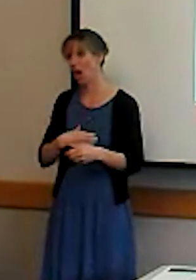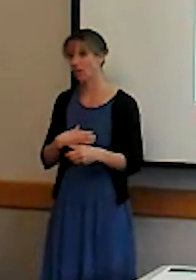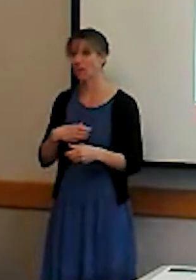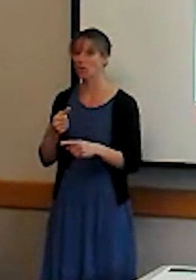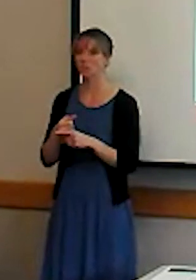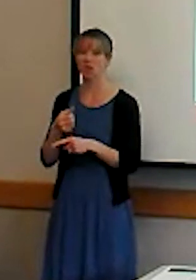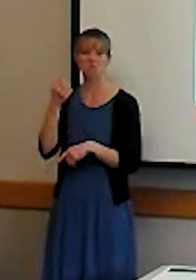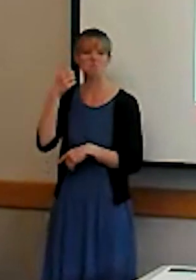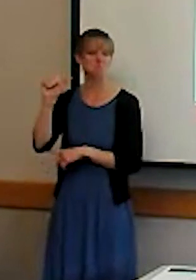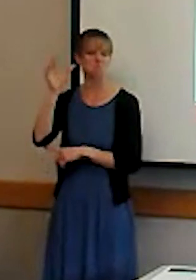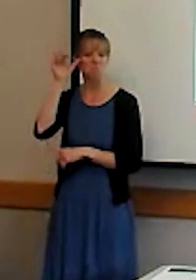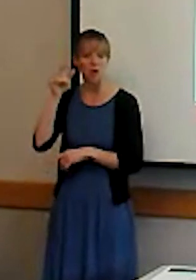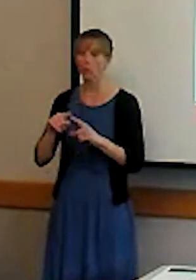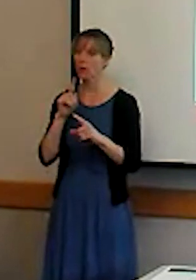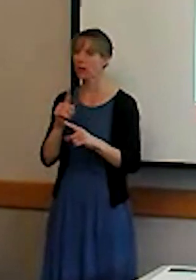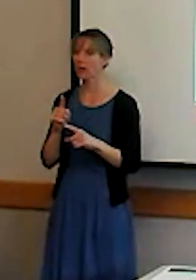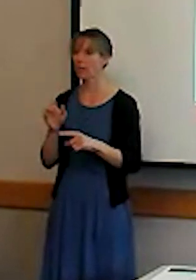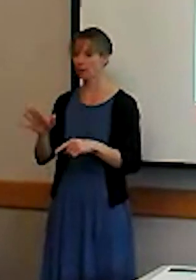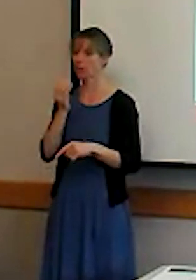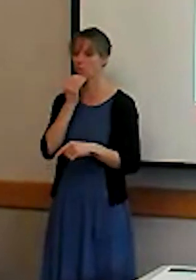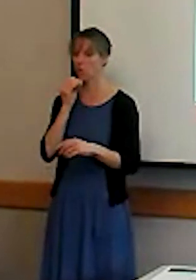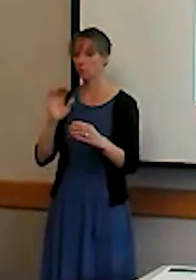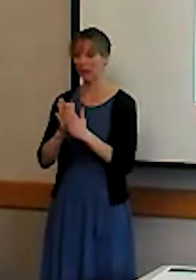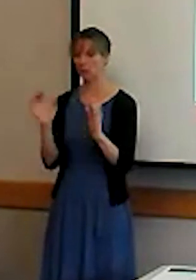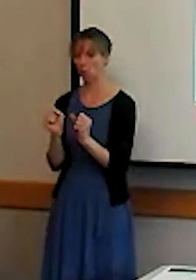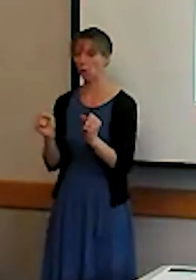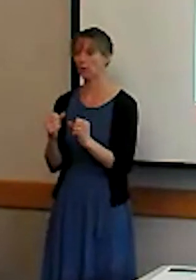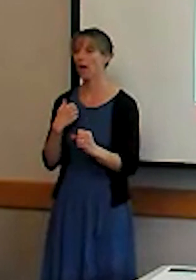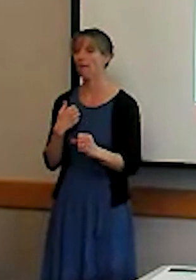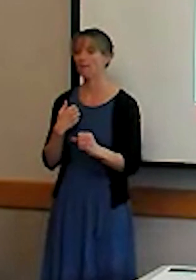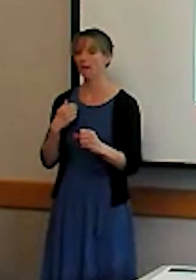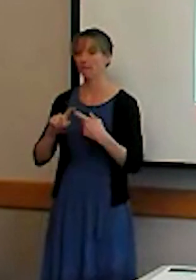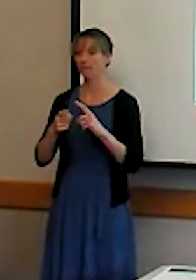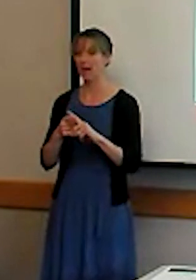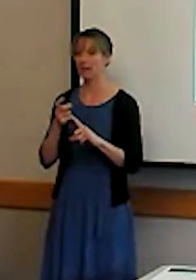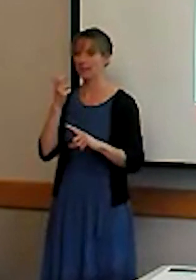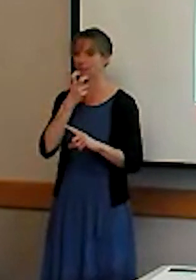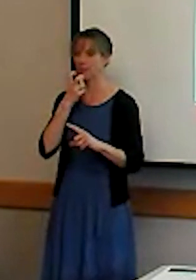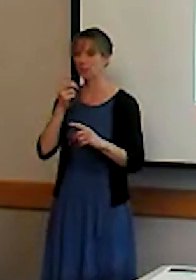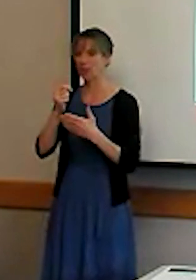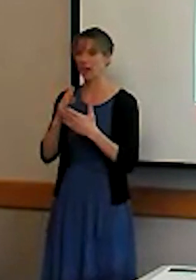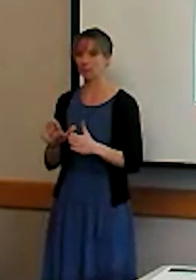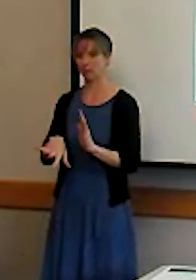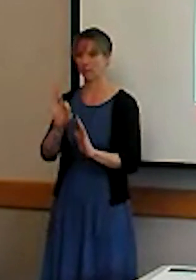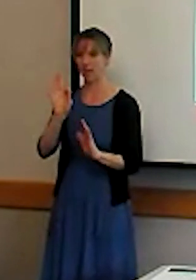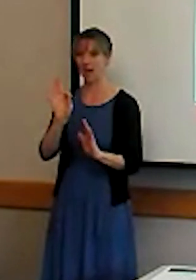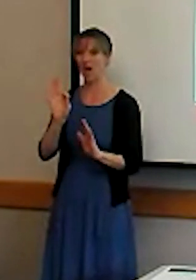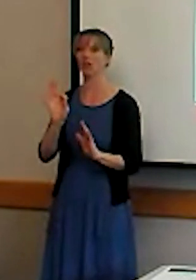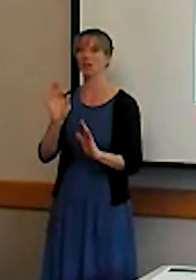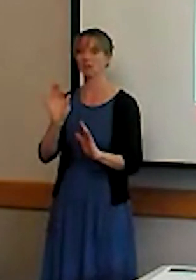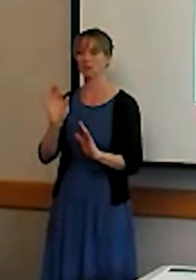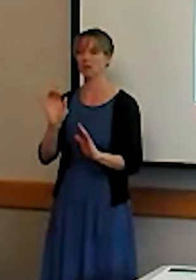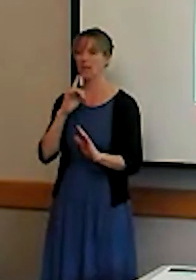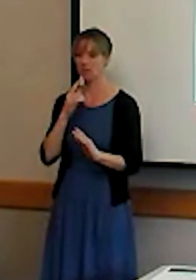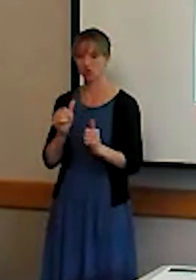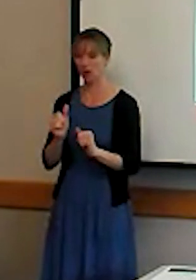or they're being defiant, but really their food is cold. And I have a friend who's a speech therapist that discovered this the hard way. And she